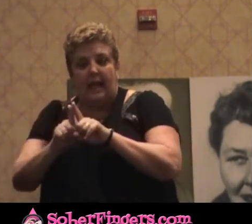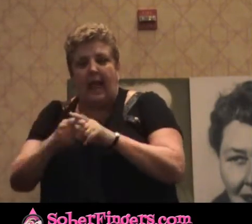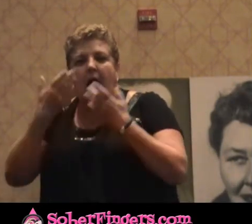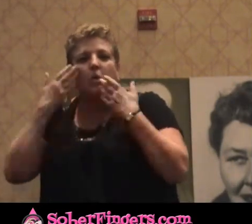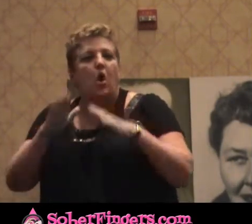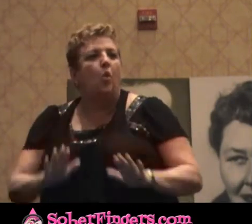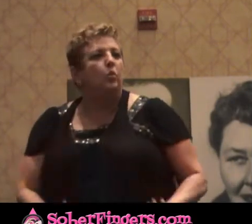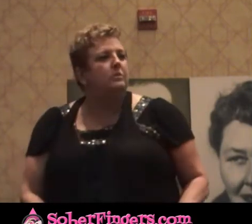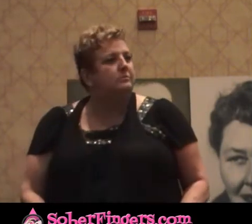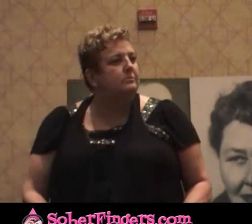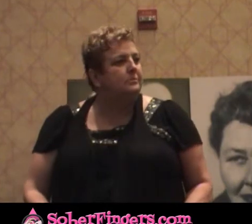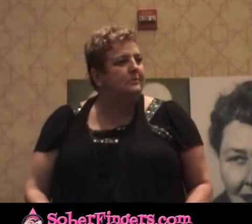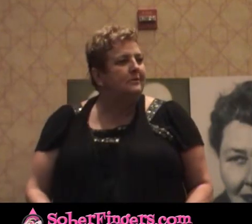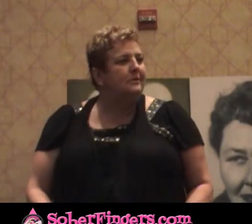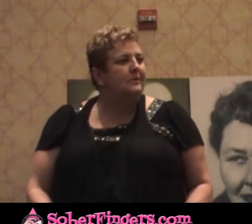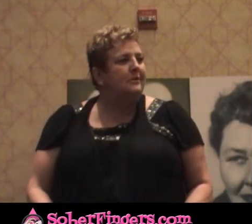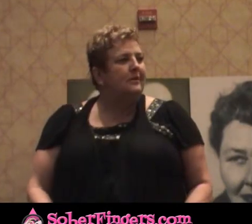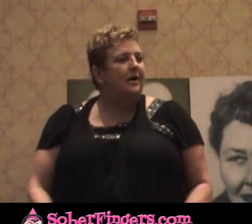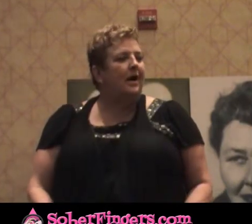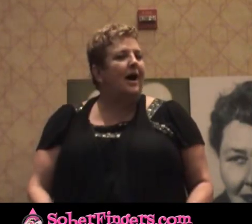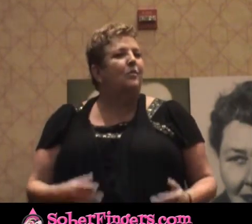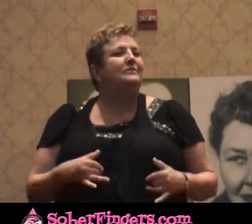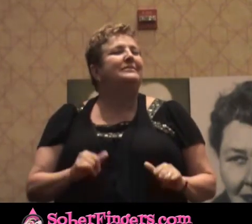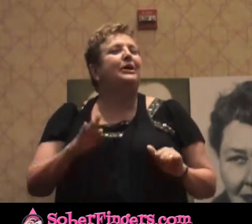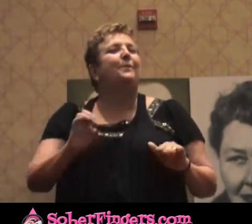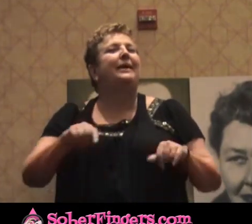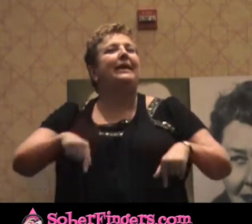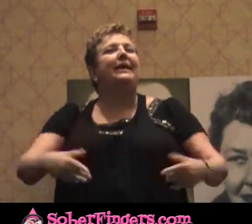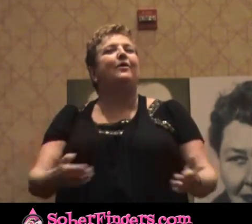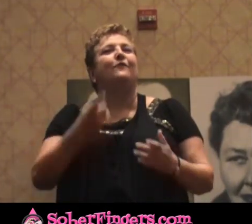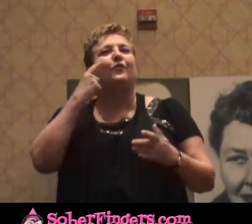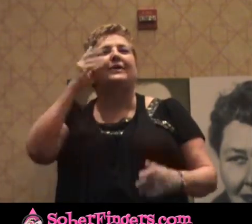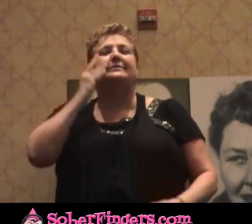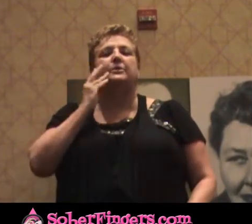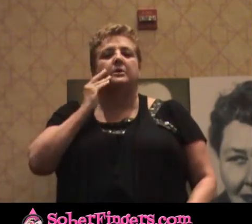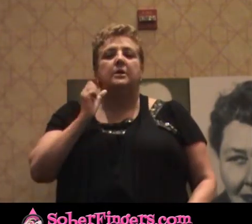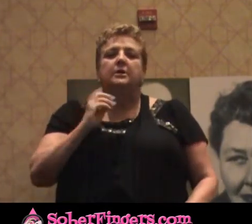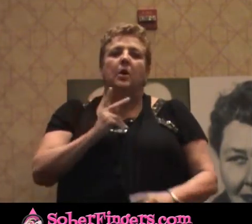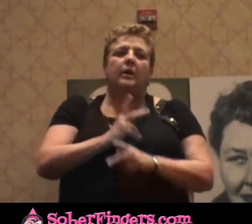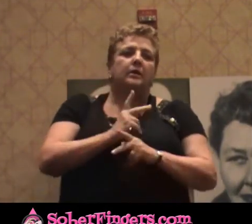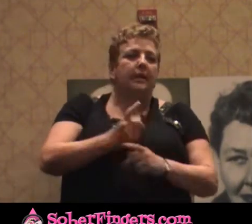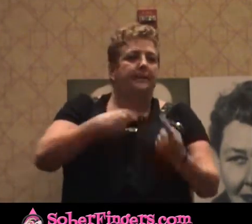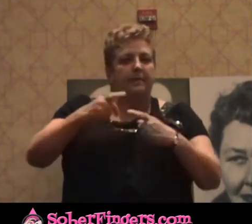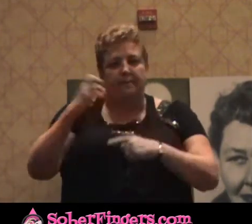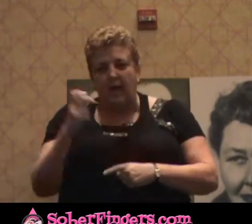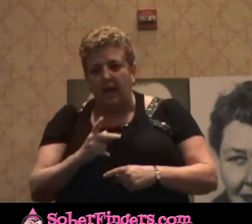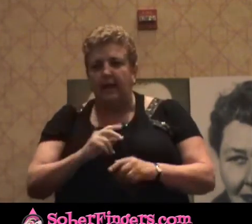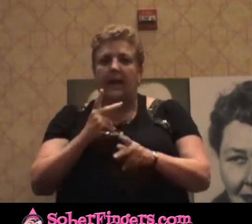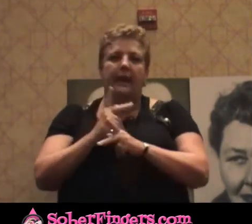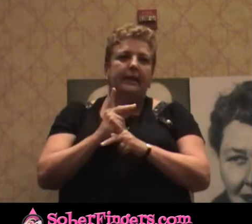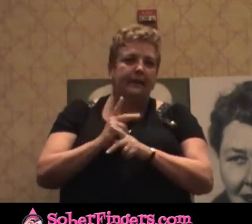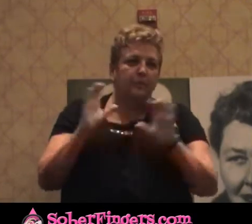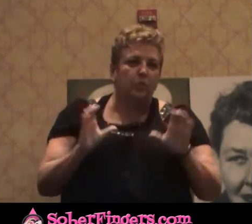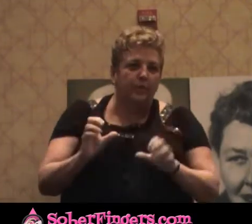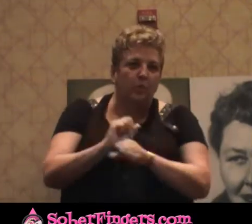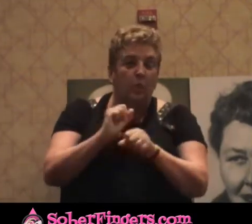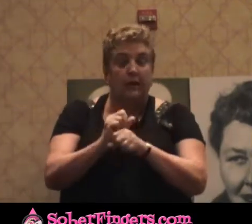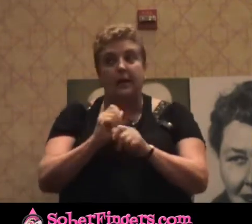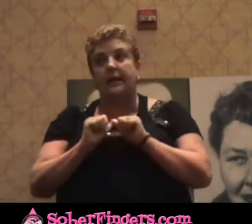And I'll still be present for the experience. So I keep coming back, and I keep doing the work, and I keep working with others. I could never